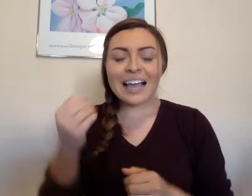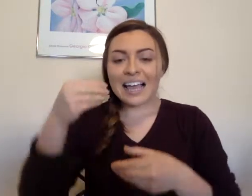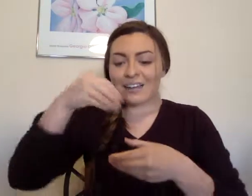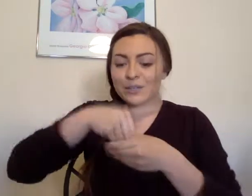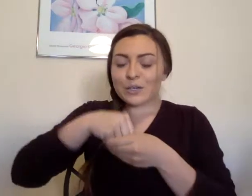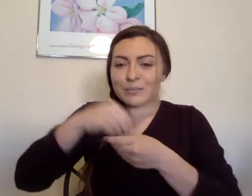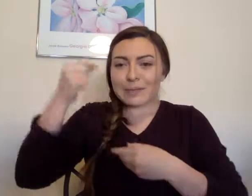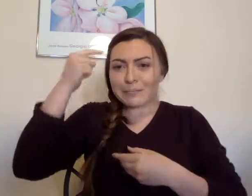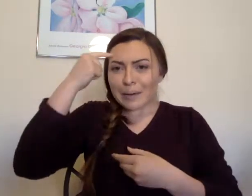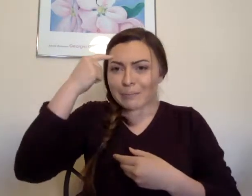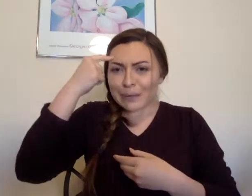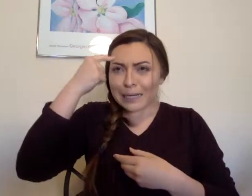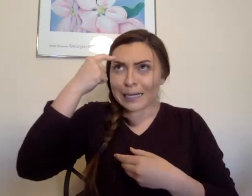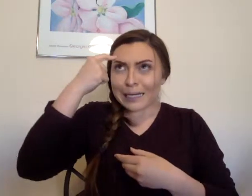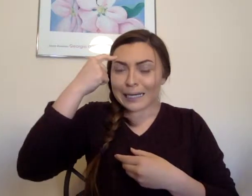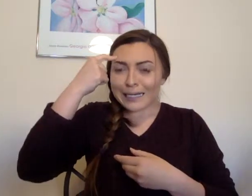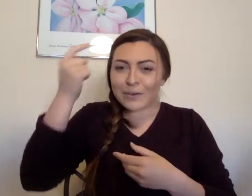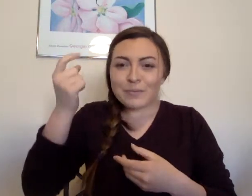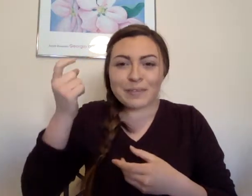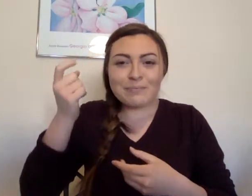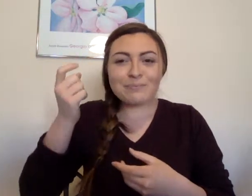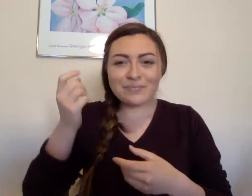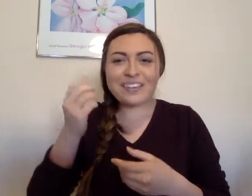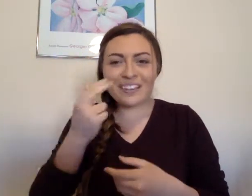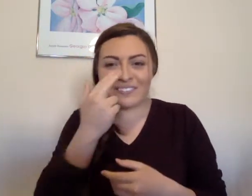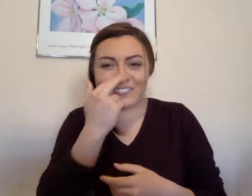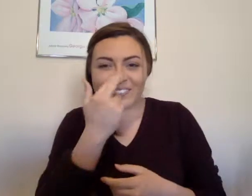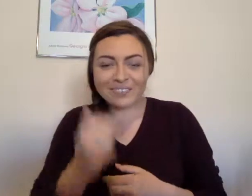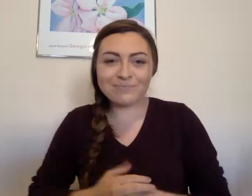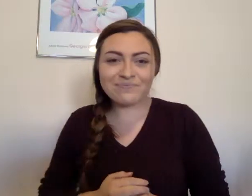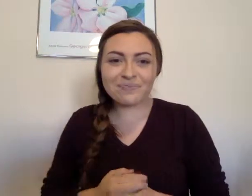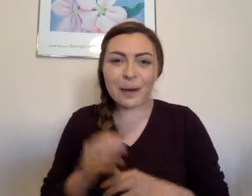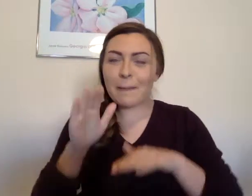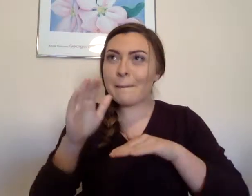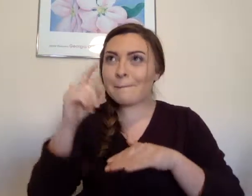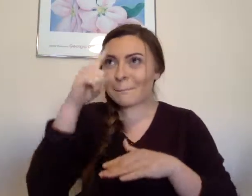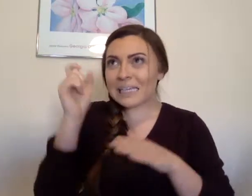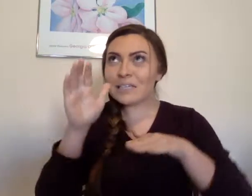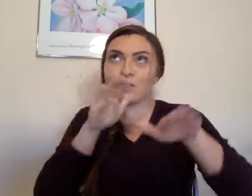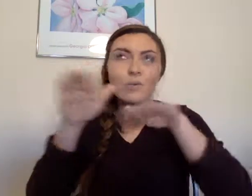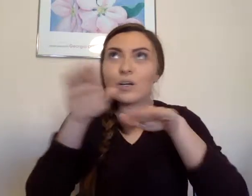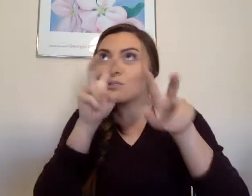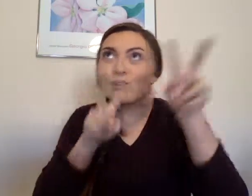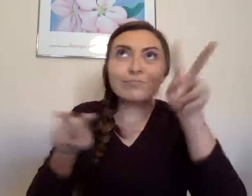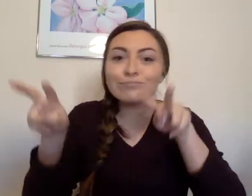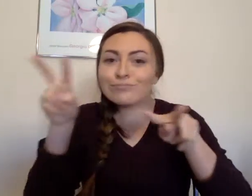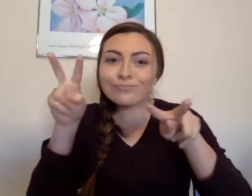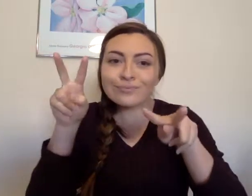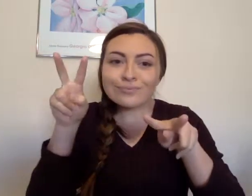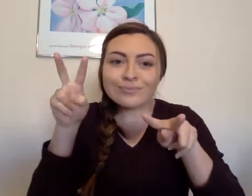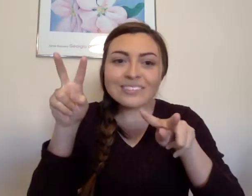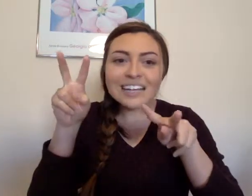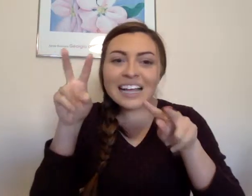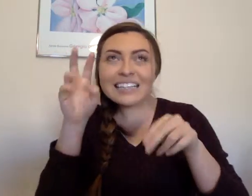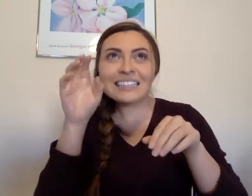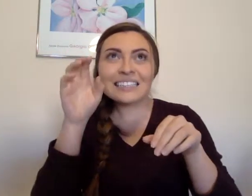at the time, it would have been very entertaining. Because as I walked around, I had this dissonance going on inside of my